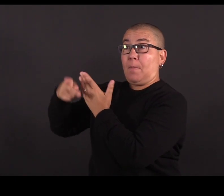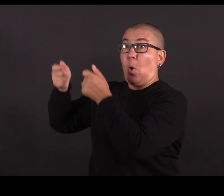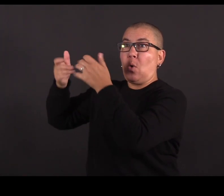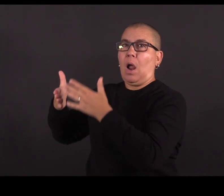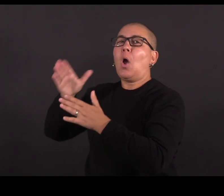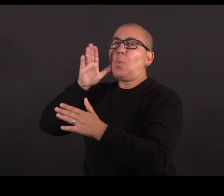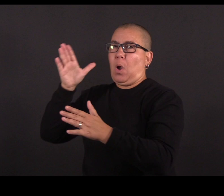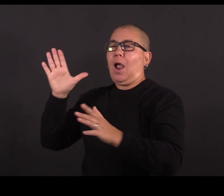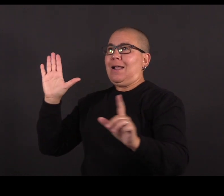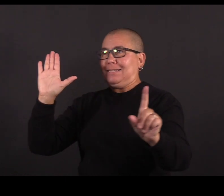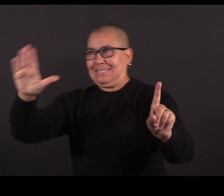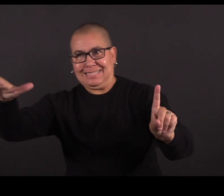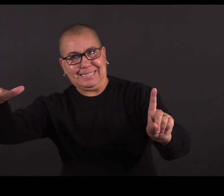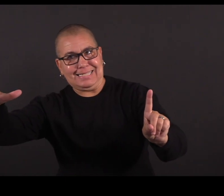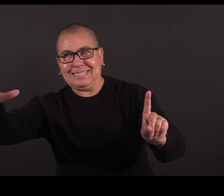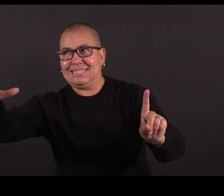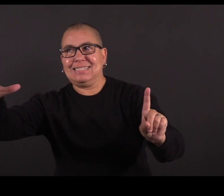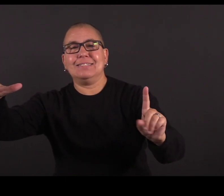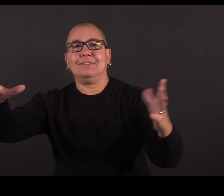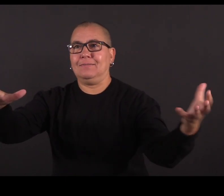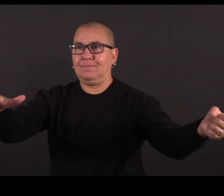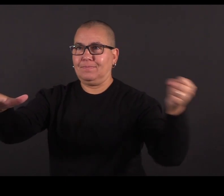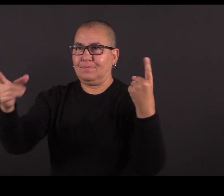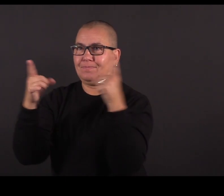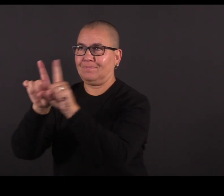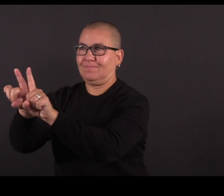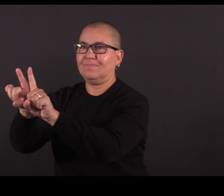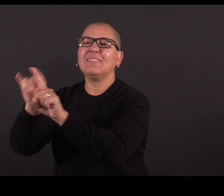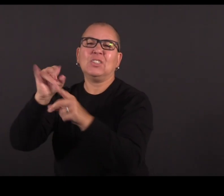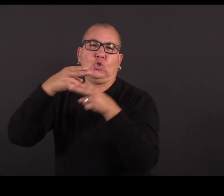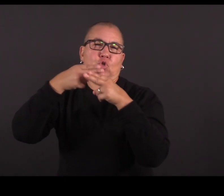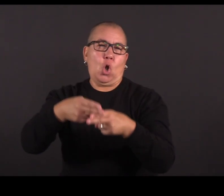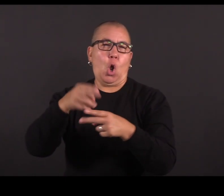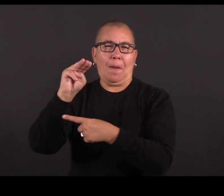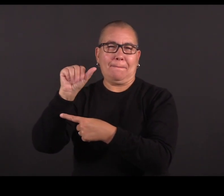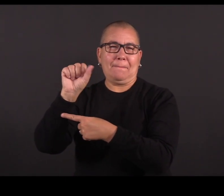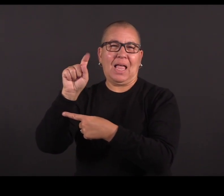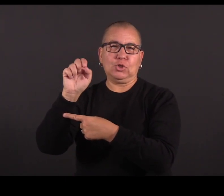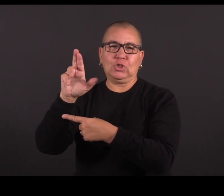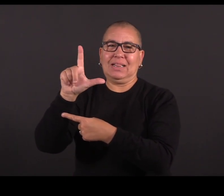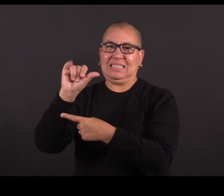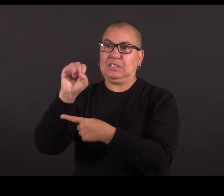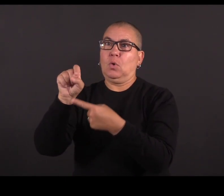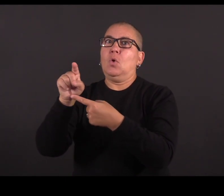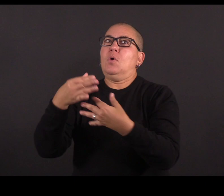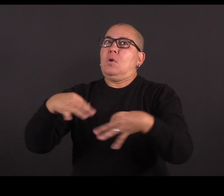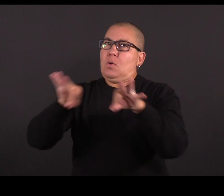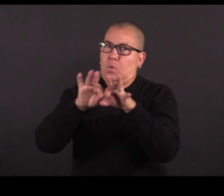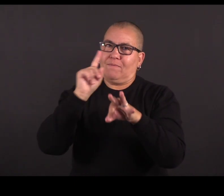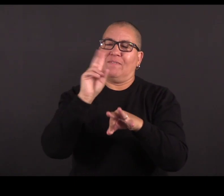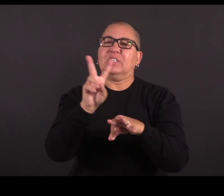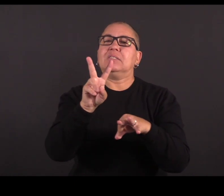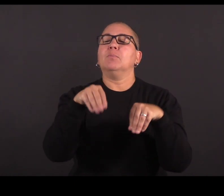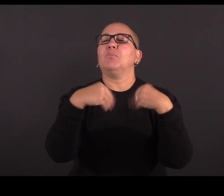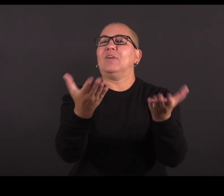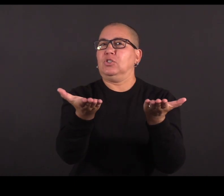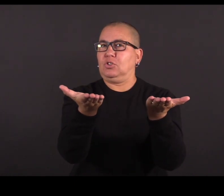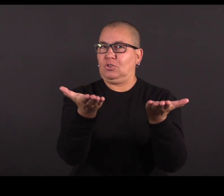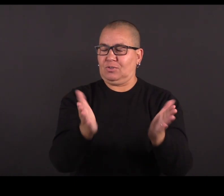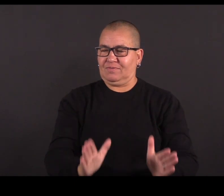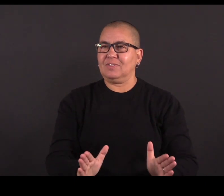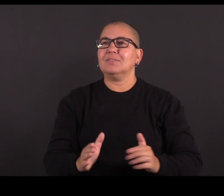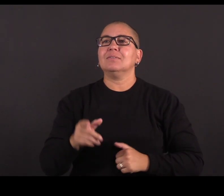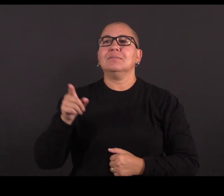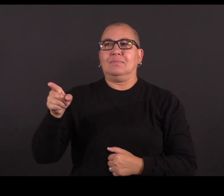Also, master leasing can be a valuable tool for victim service providers who want to have housing